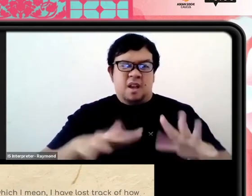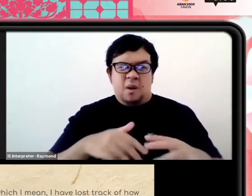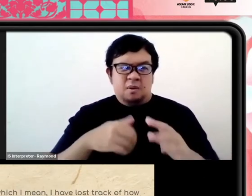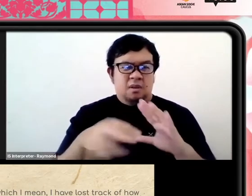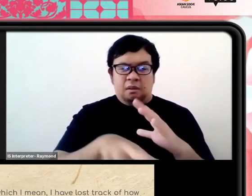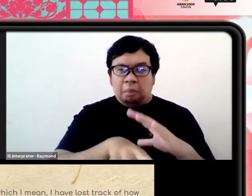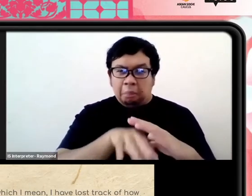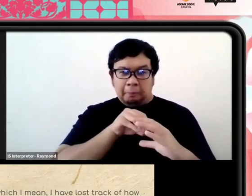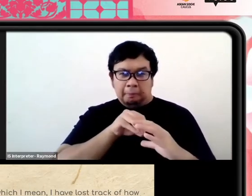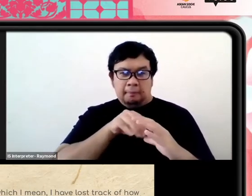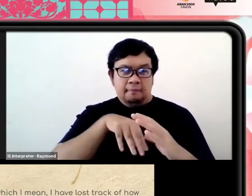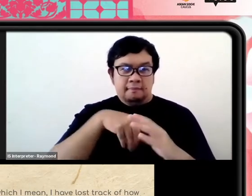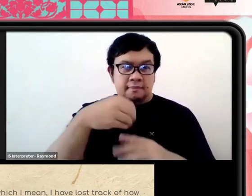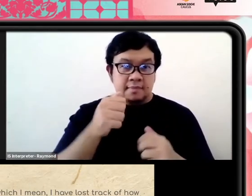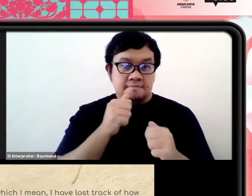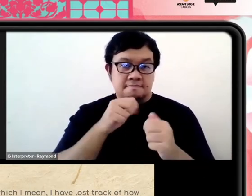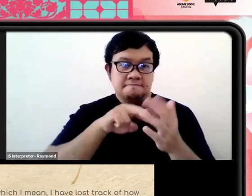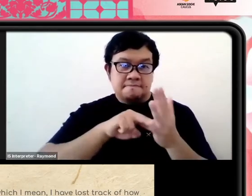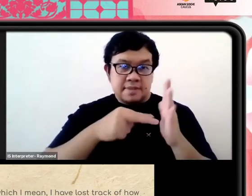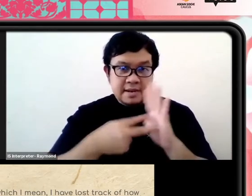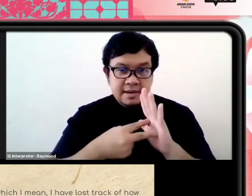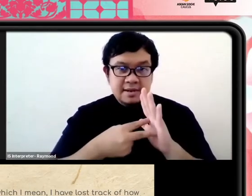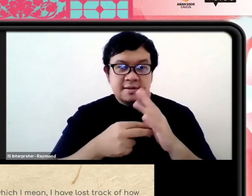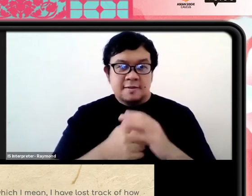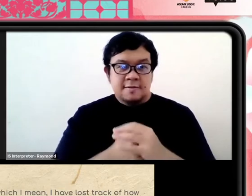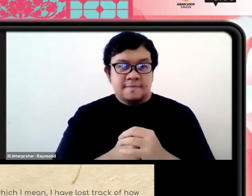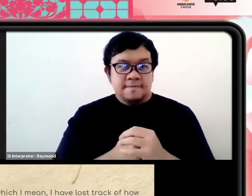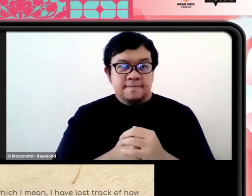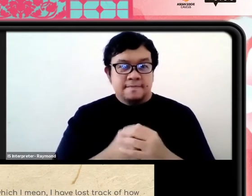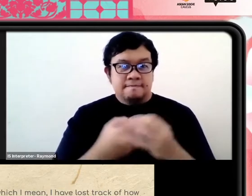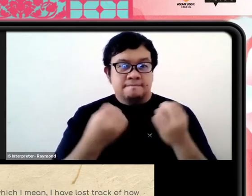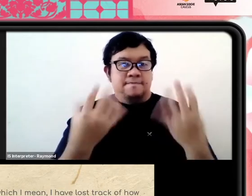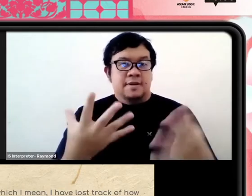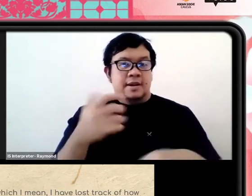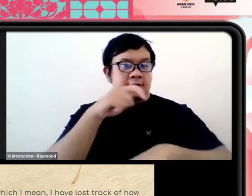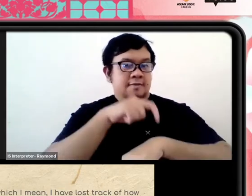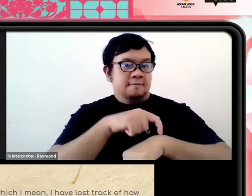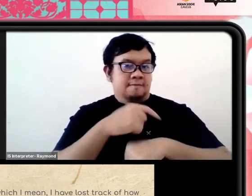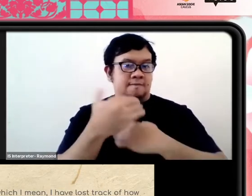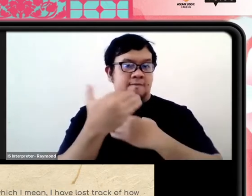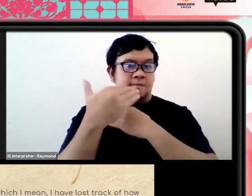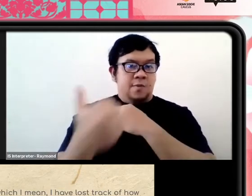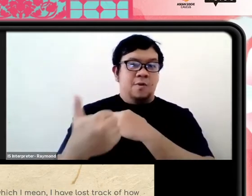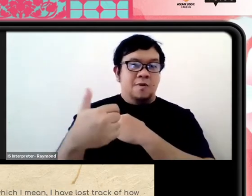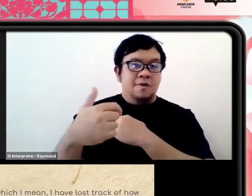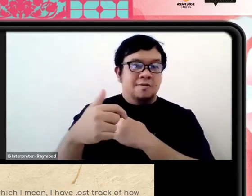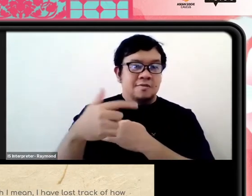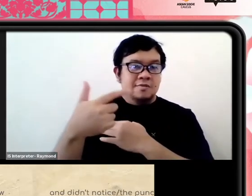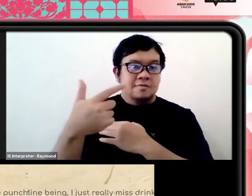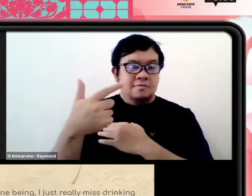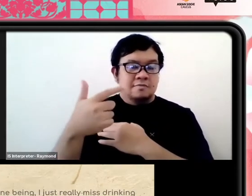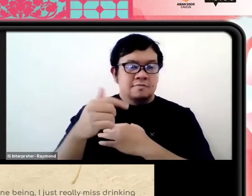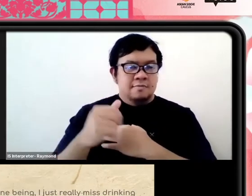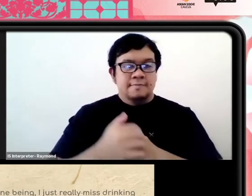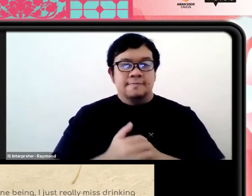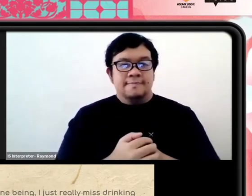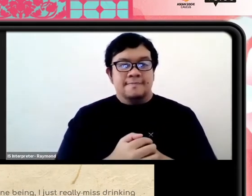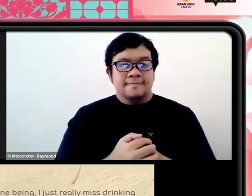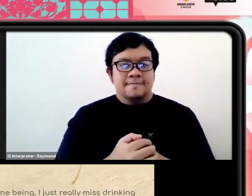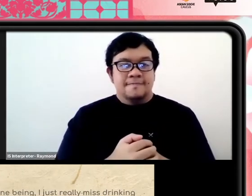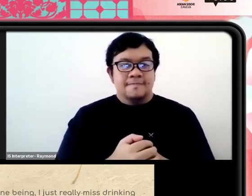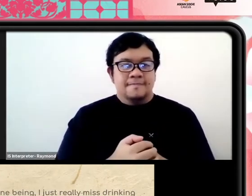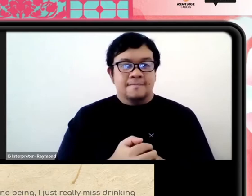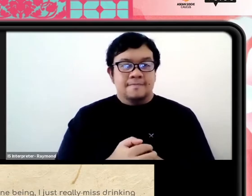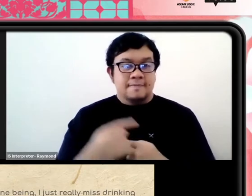mean, I've lost track of how many times I've started calling myself they. The premise being, I went 5 months without alcohol and didn't notice.